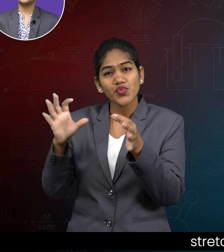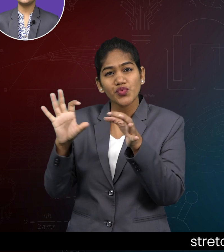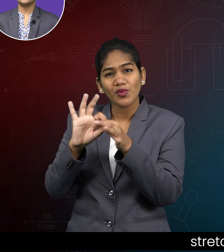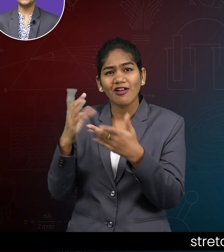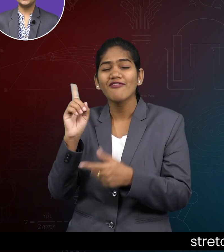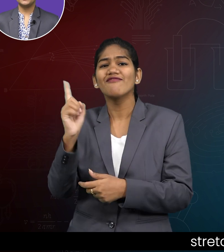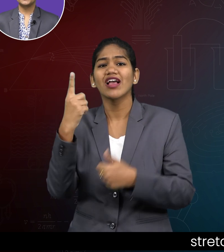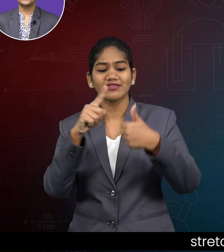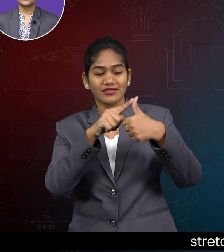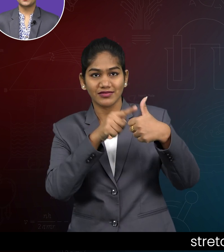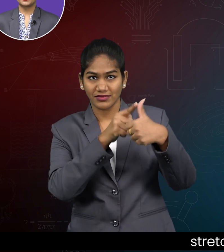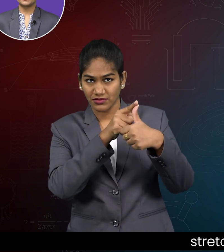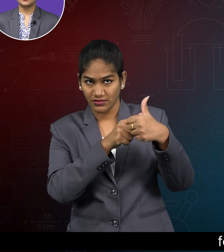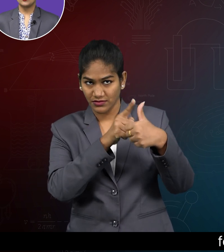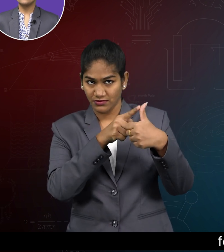stretch the thumb,